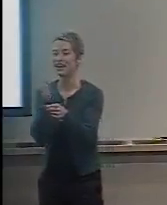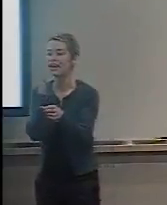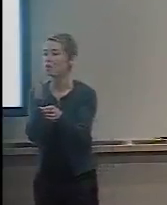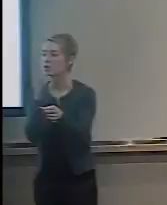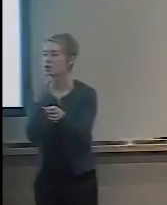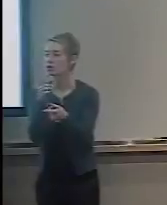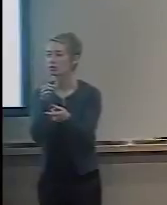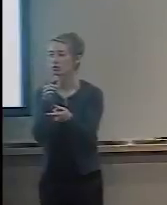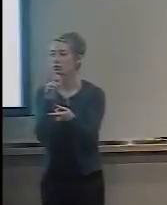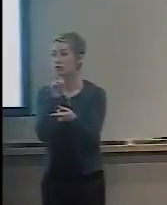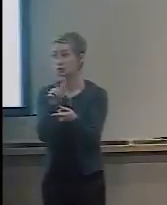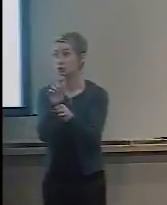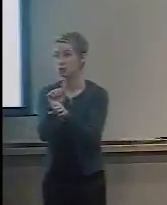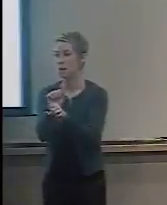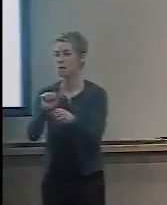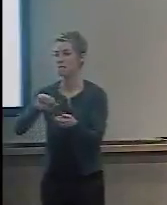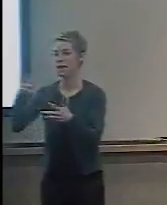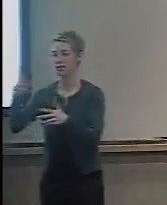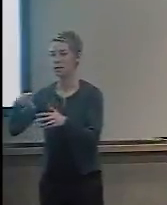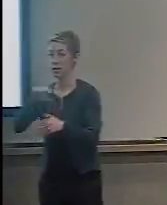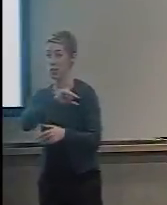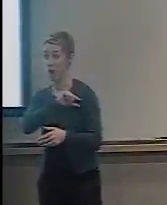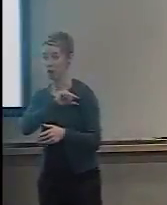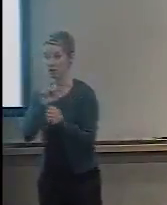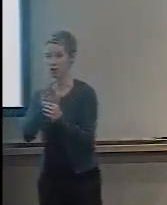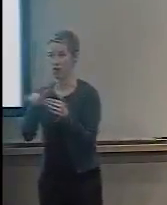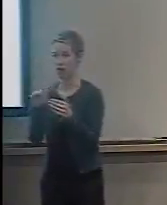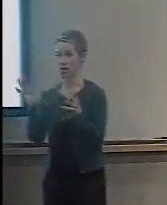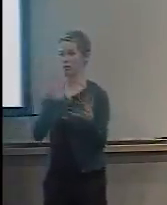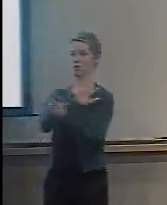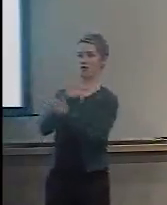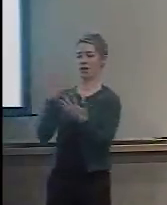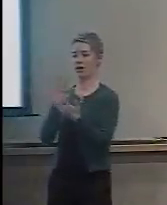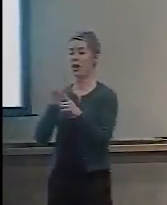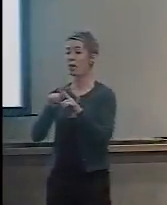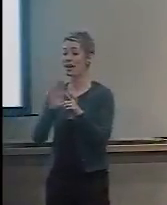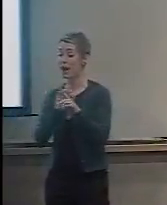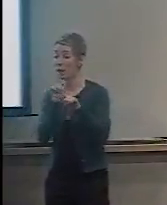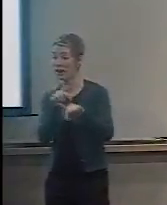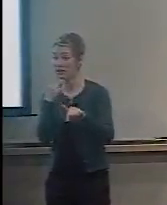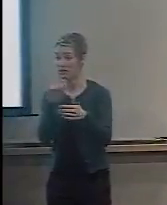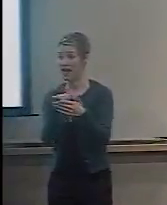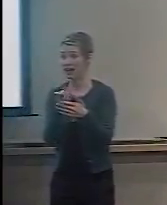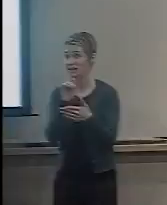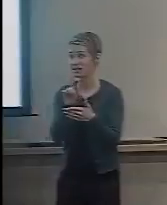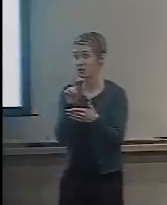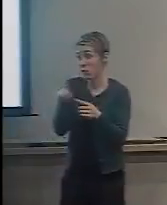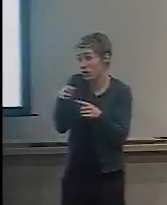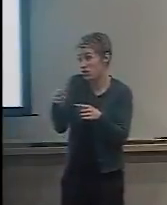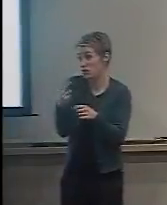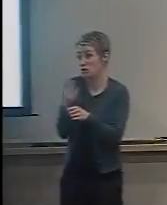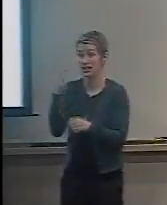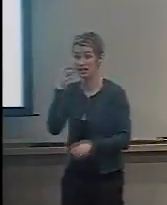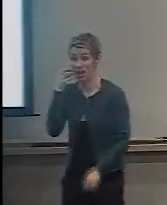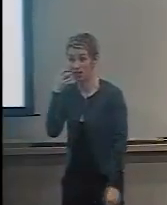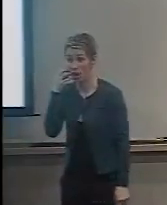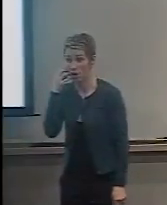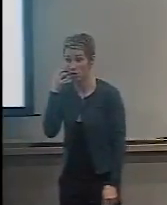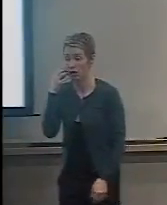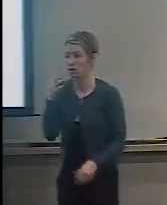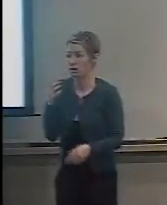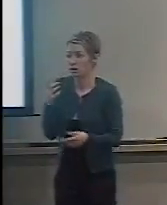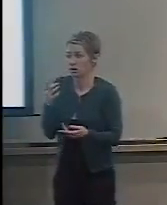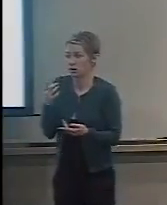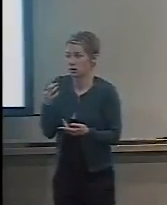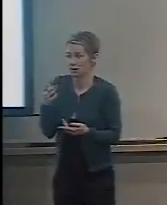certainly mess up your quality having Sure. all that movement. But our answer to that is like when you use your cell phone, you don't use it here, right?